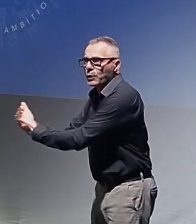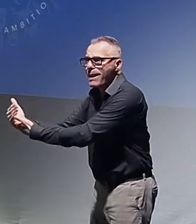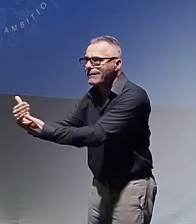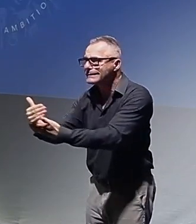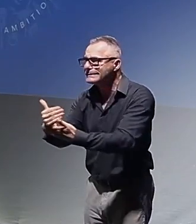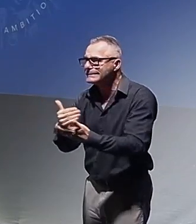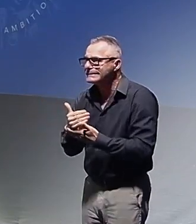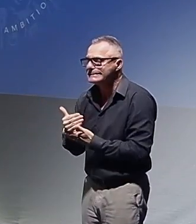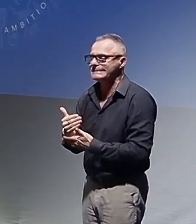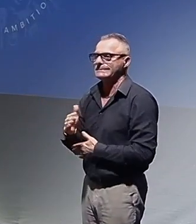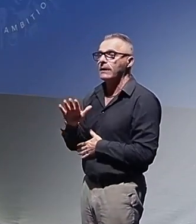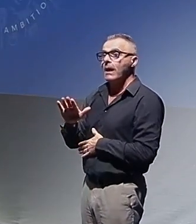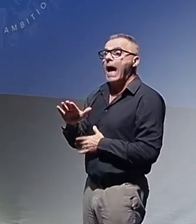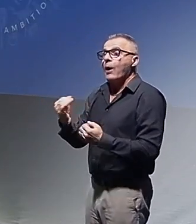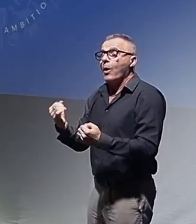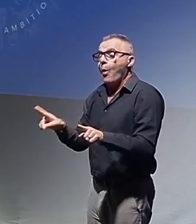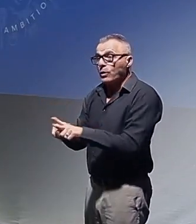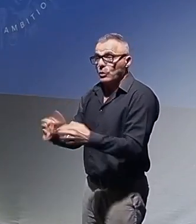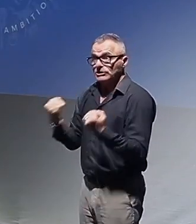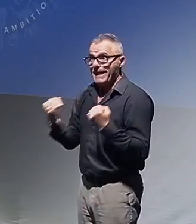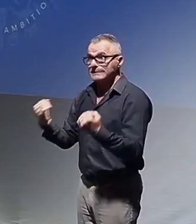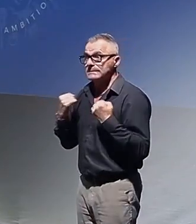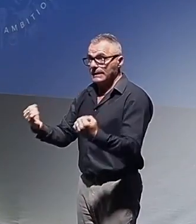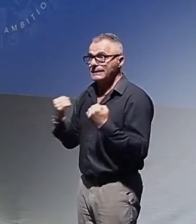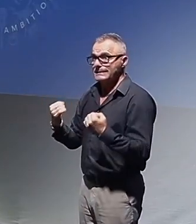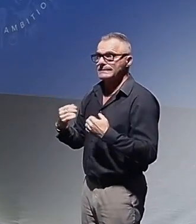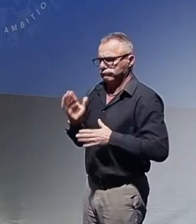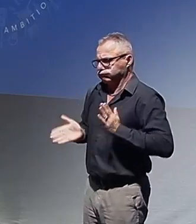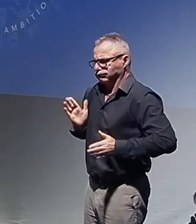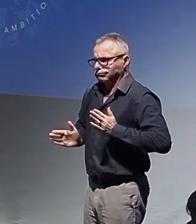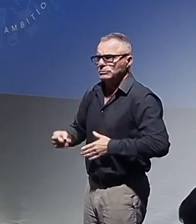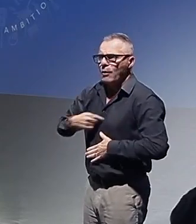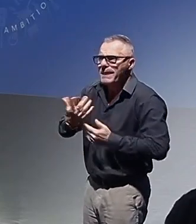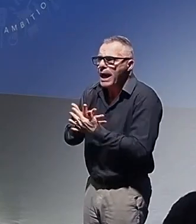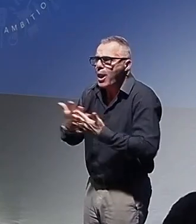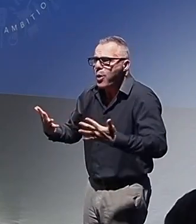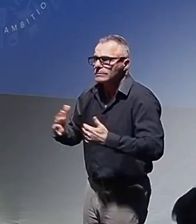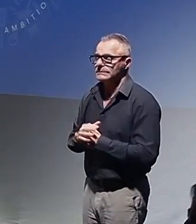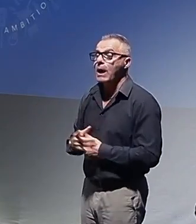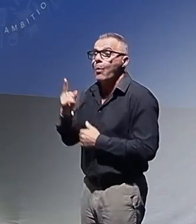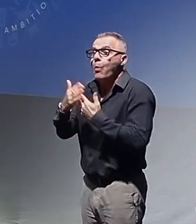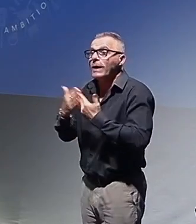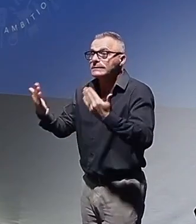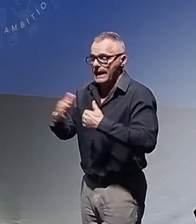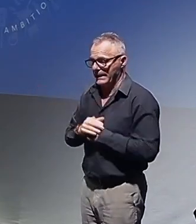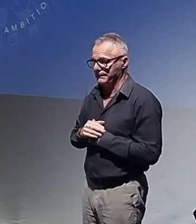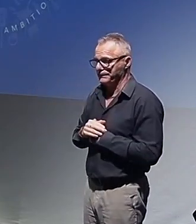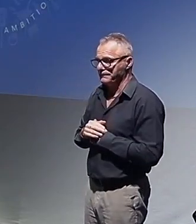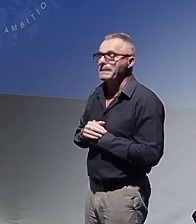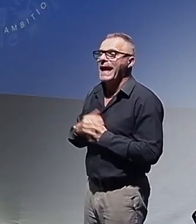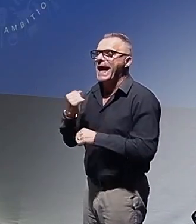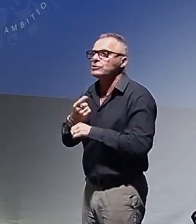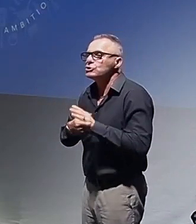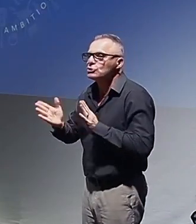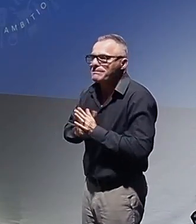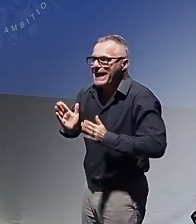And then I also did gymnastics on top of this, so I was doing a lot. And then one day at gymnastics, there